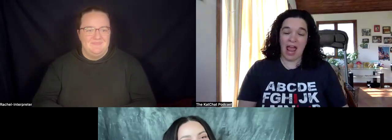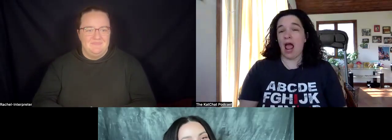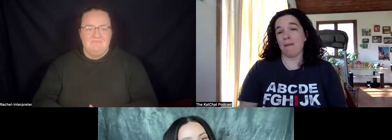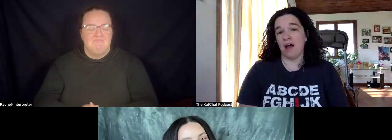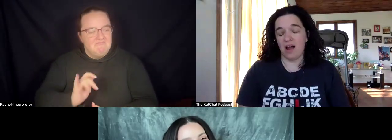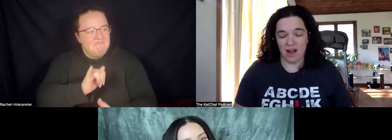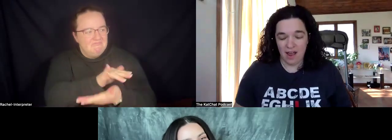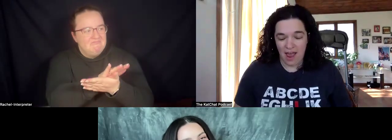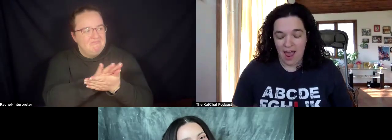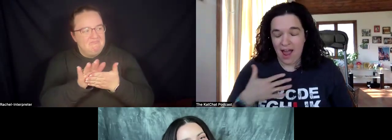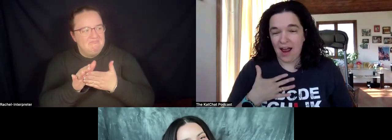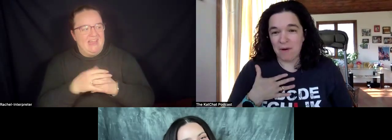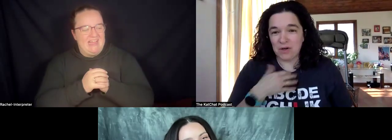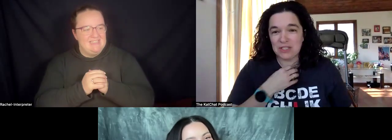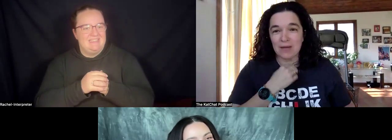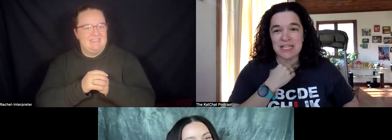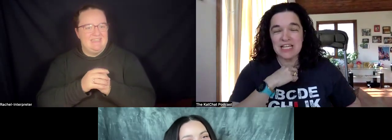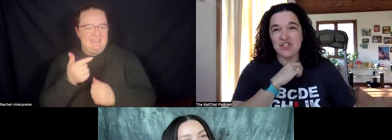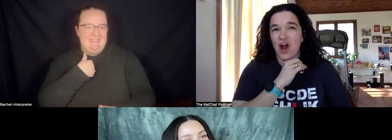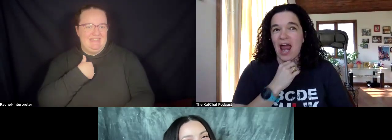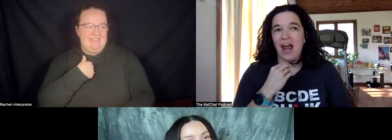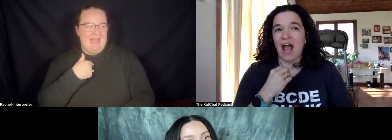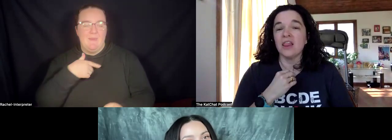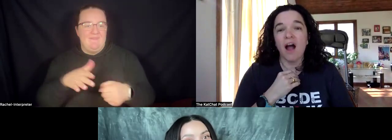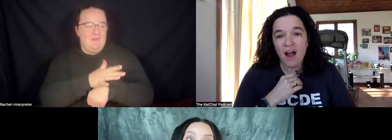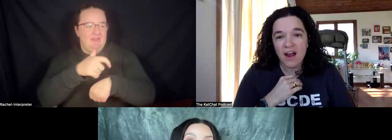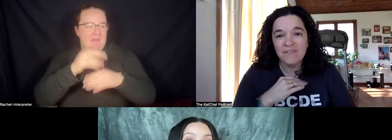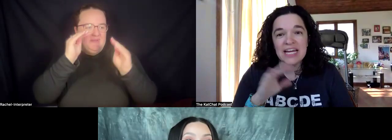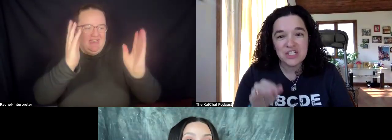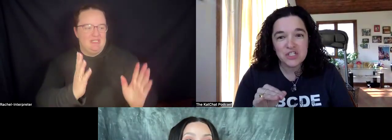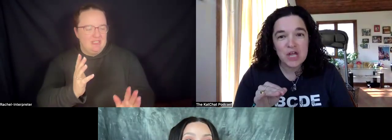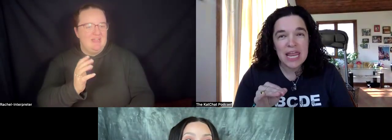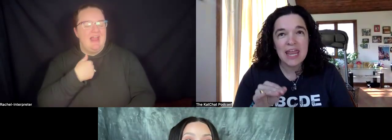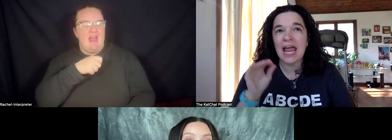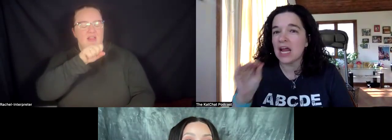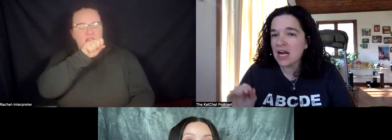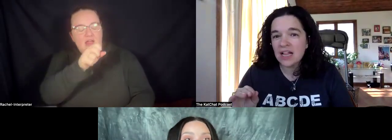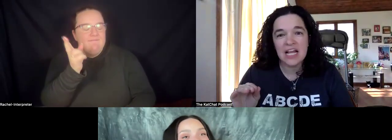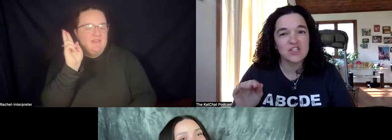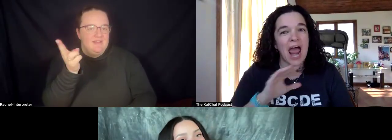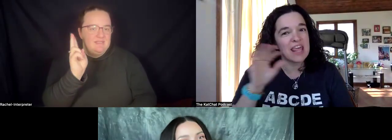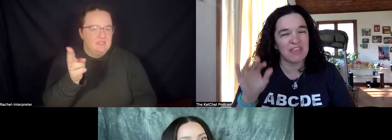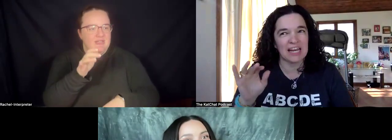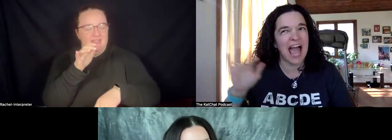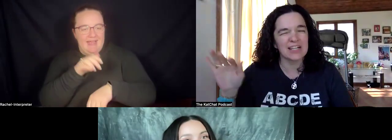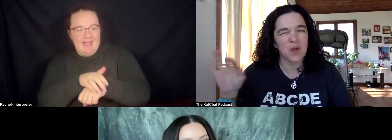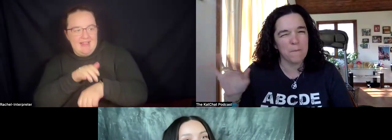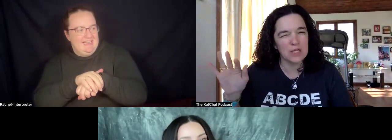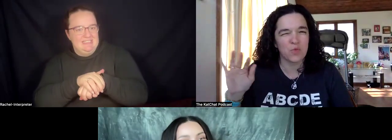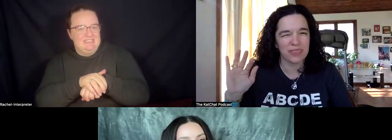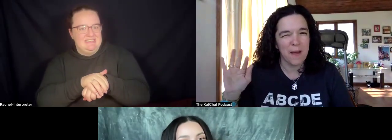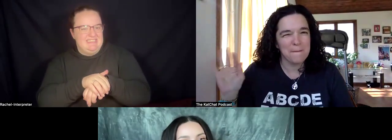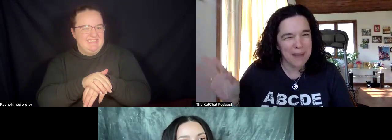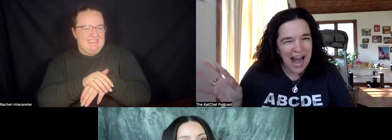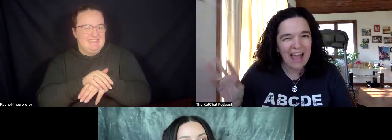Nice. Yeah, I'm a full-time teacher and I love history, English, Yes. anything, not so